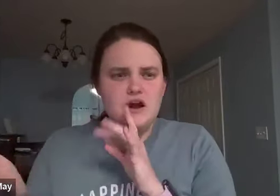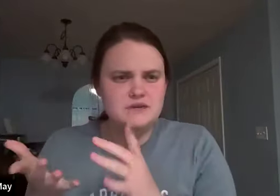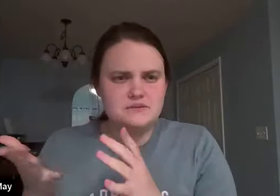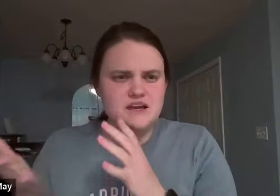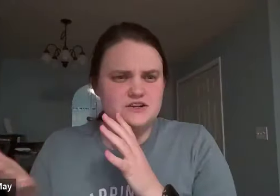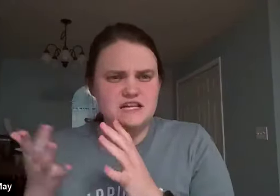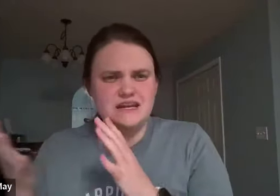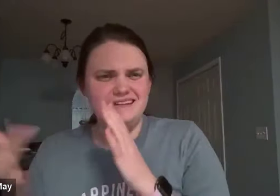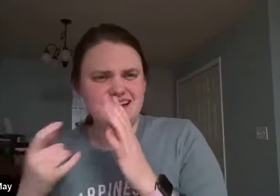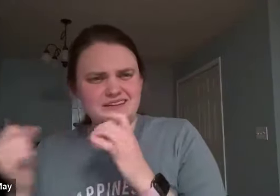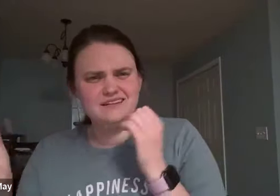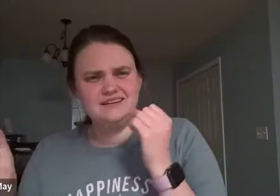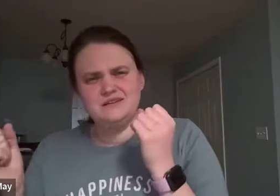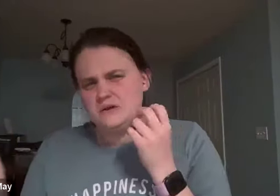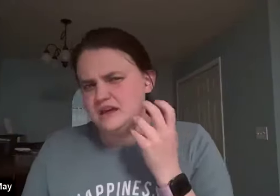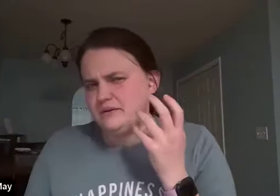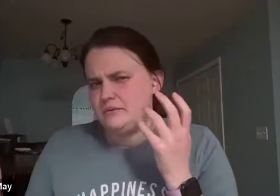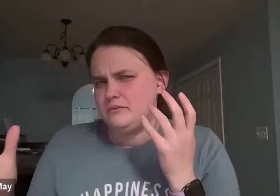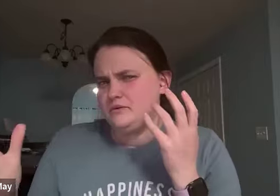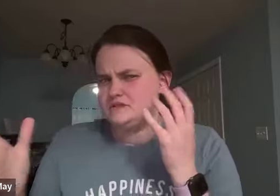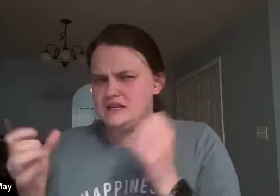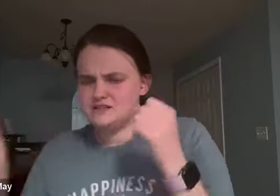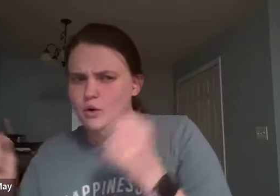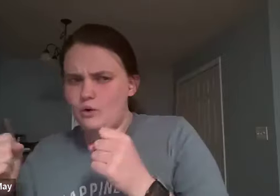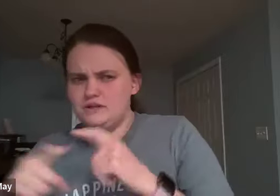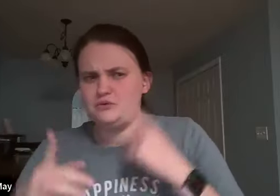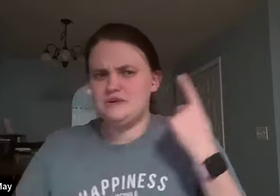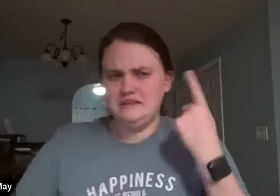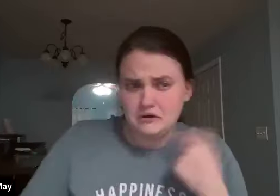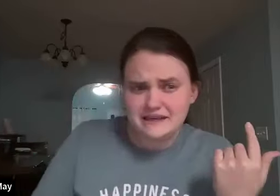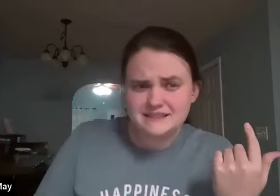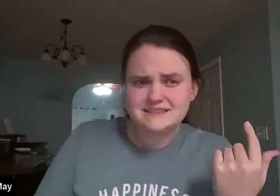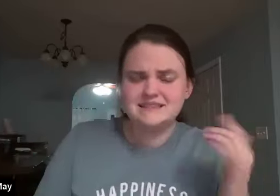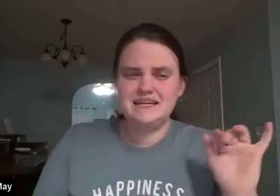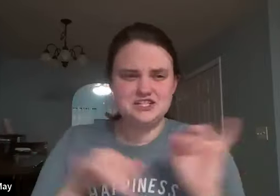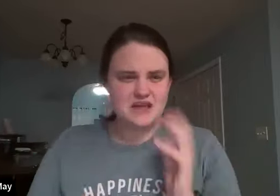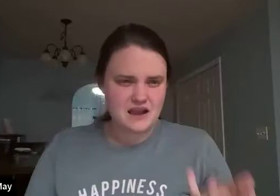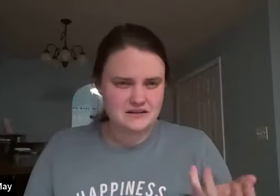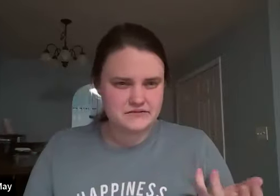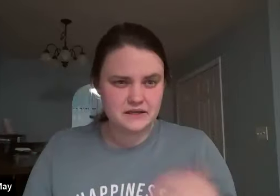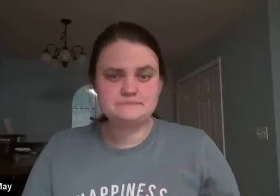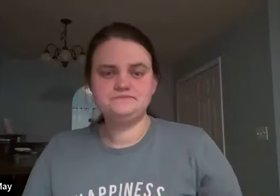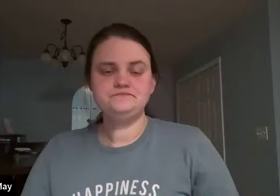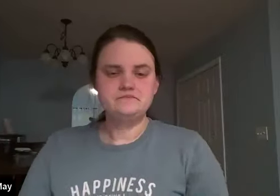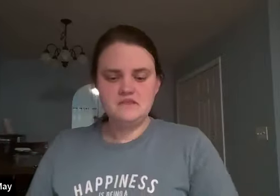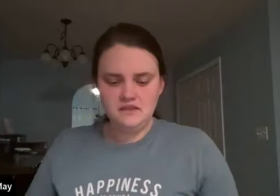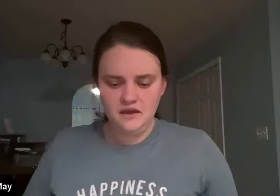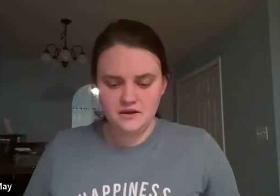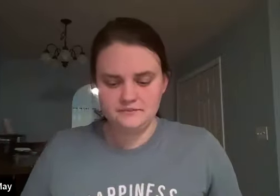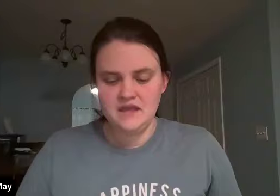going to be able to understand like, okay, you saying it's cold, but you don't really look it. It's just that kind of thing. If